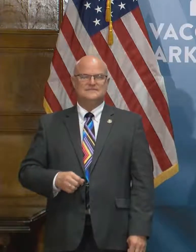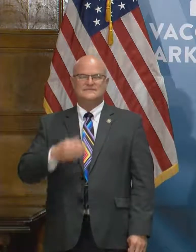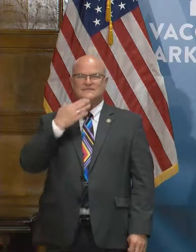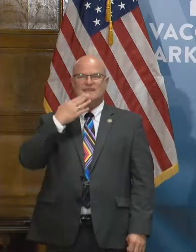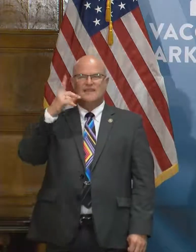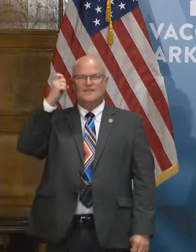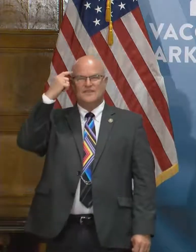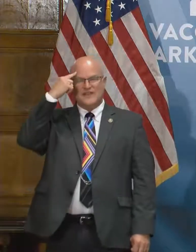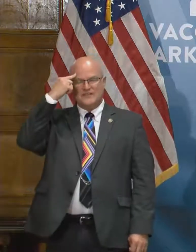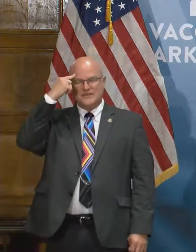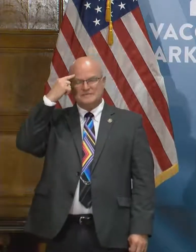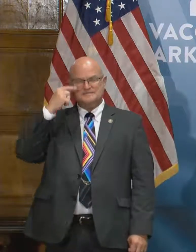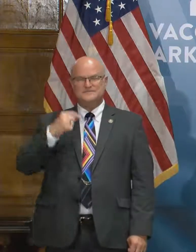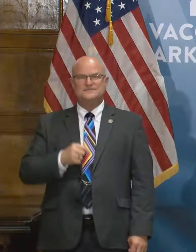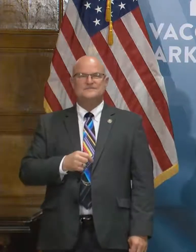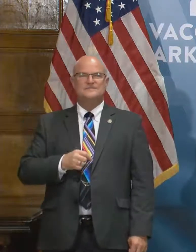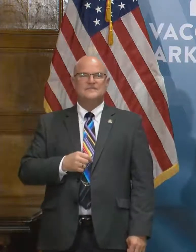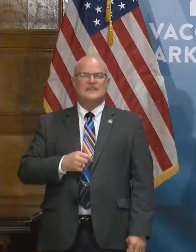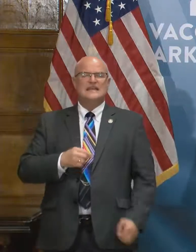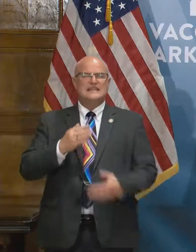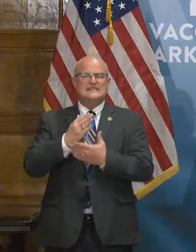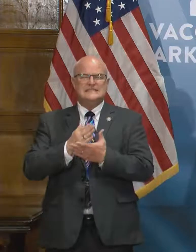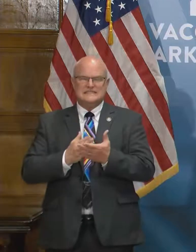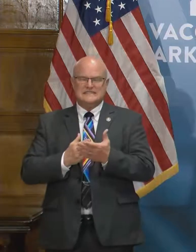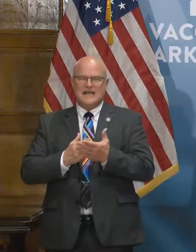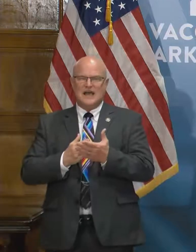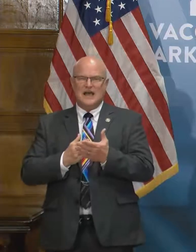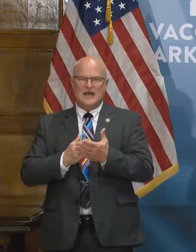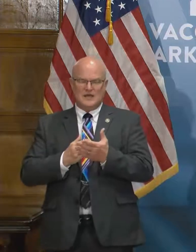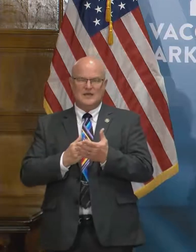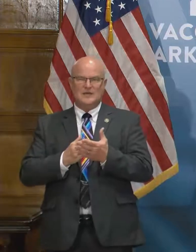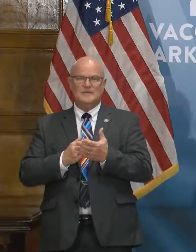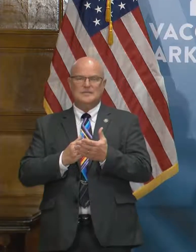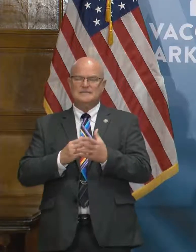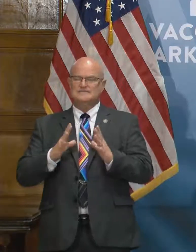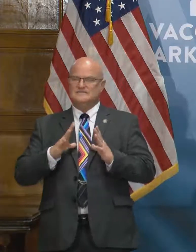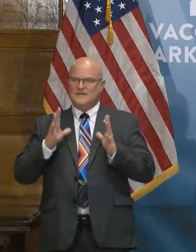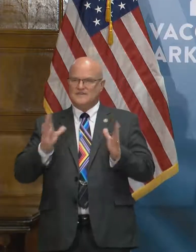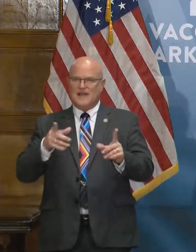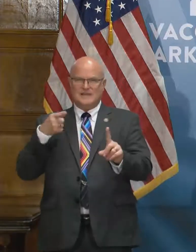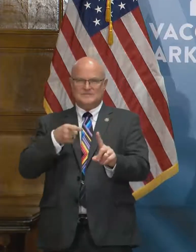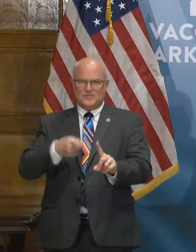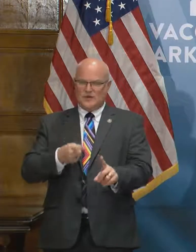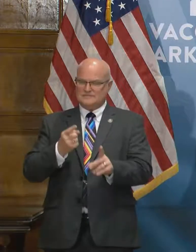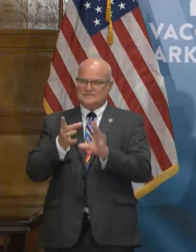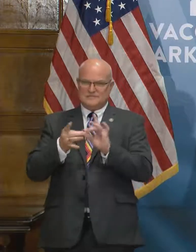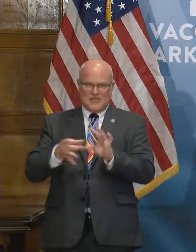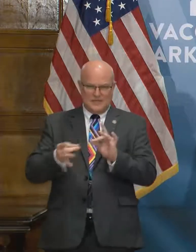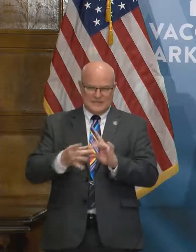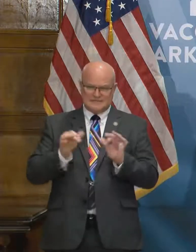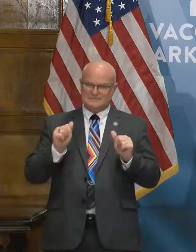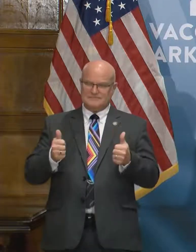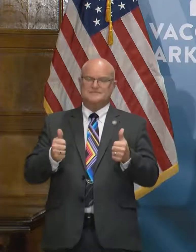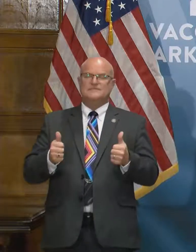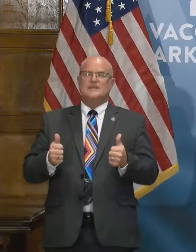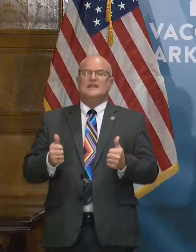Thank you, Governor. So some fine points to the Governor's already very appropriate comments.